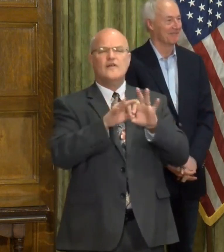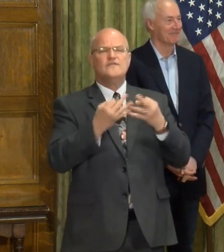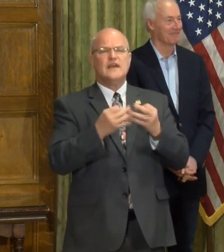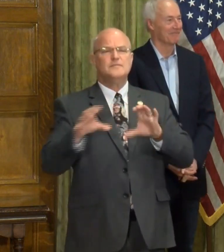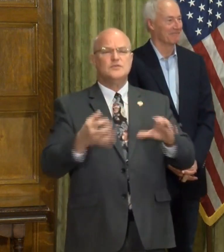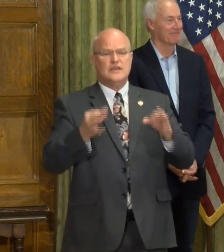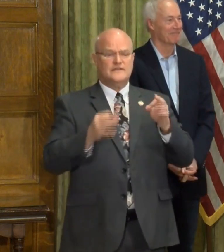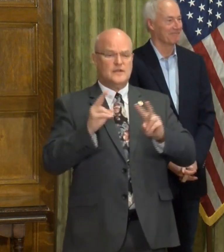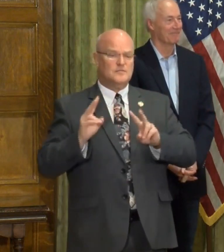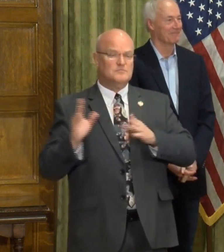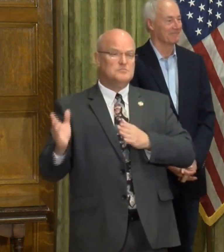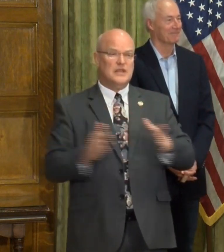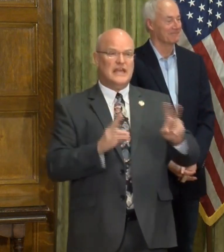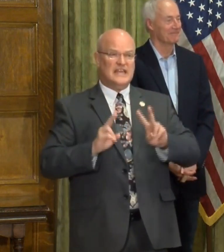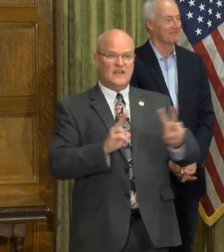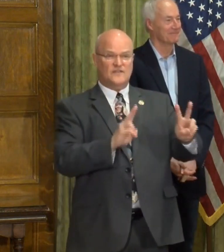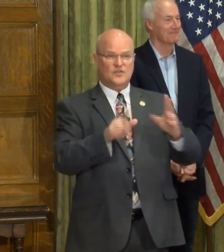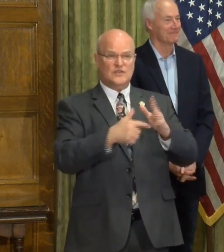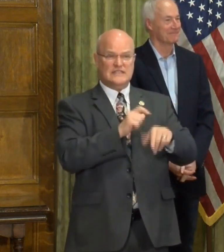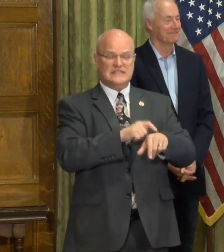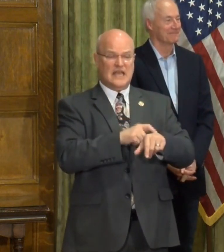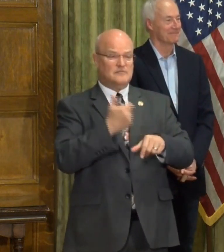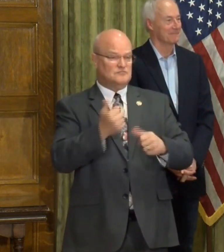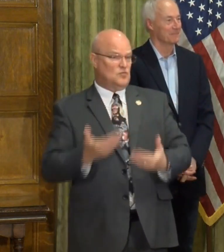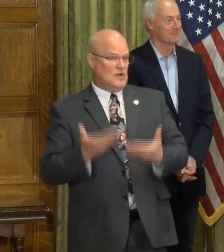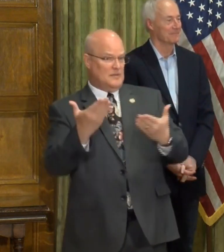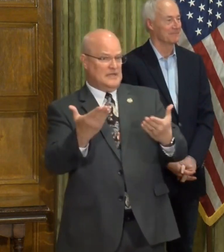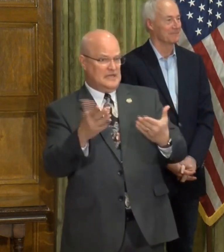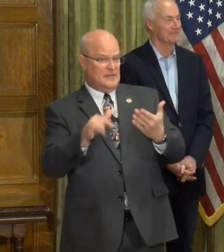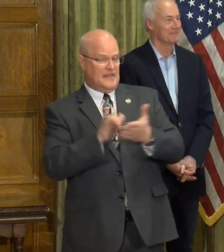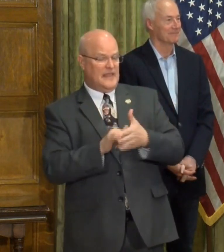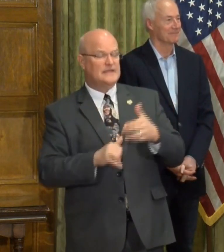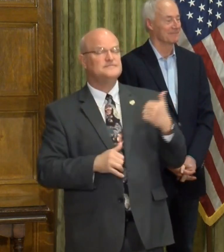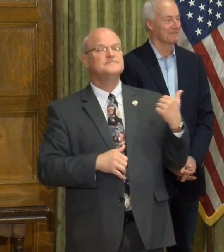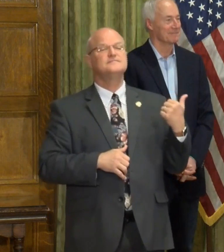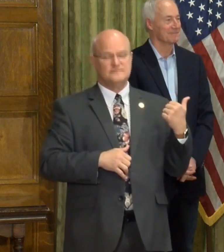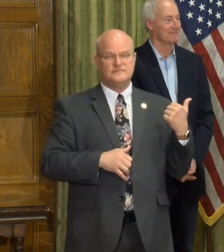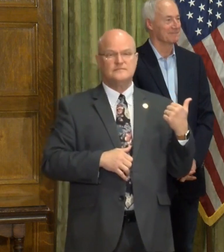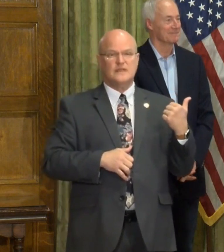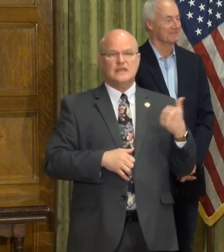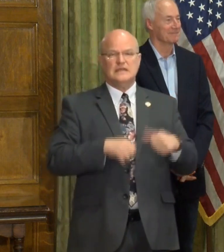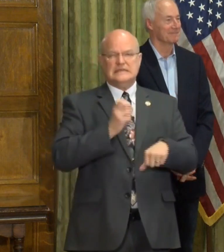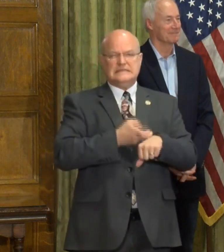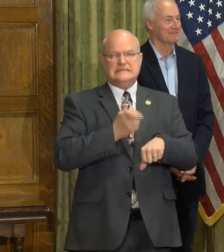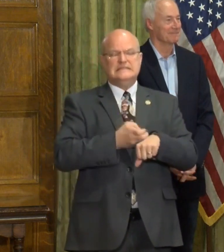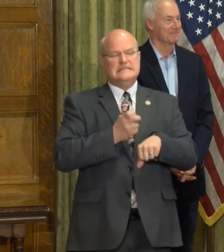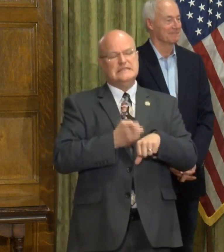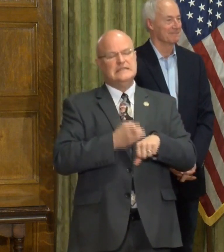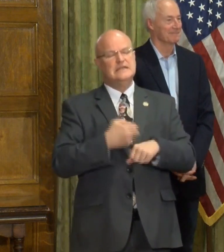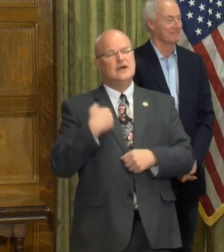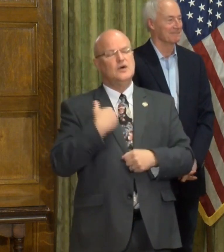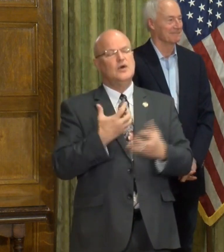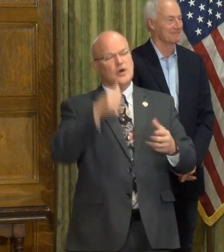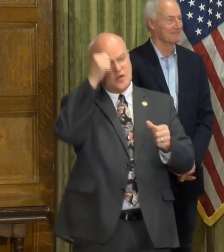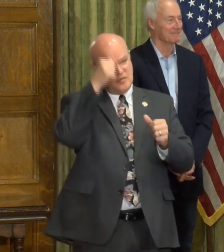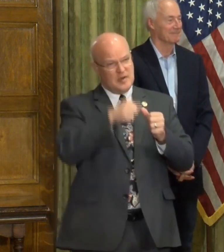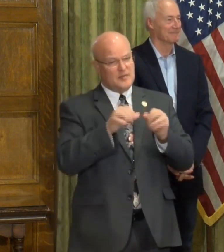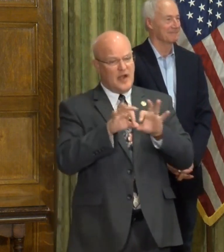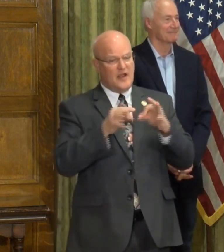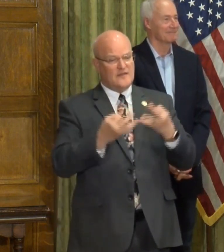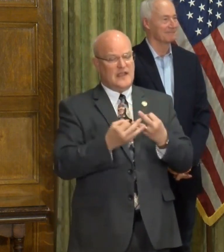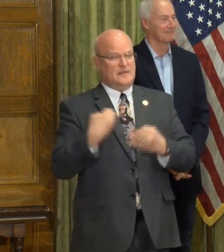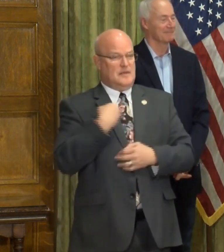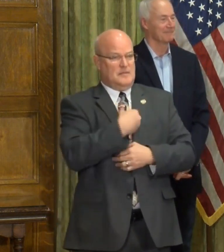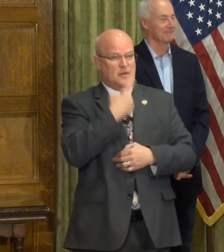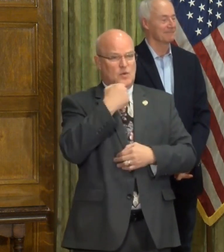Just what families should do if they're planning a funeral during this time. Any recommendations? This is difficult. We do want to remember